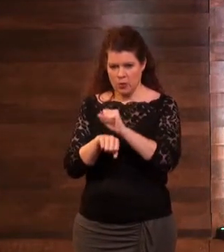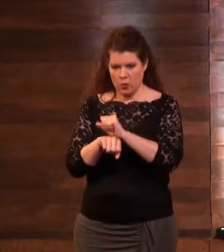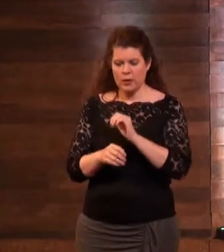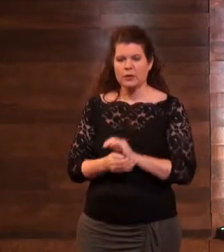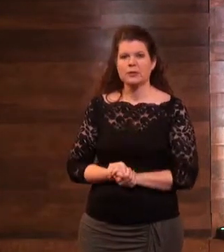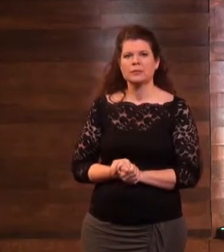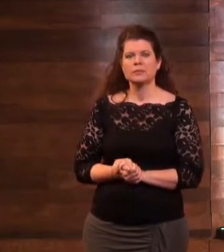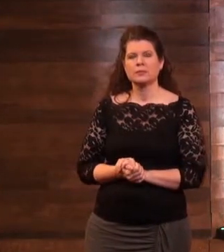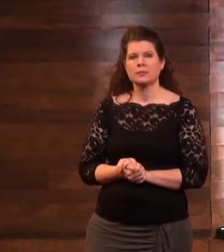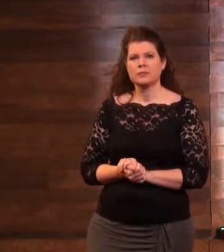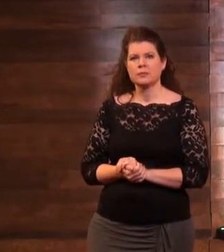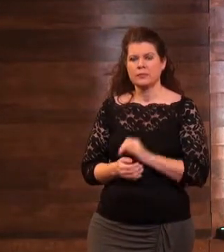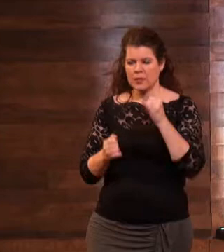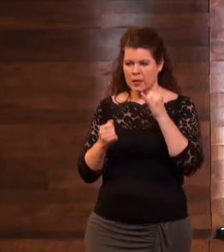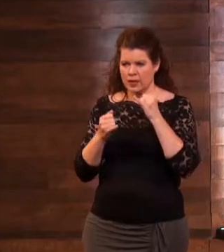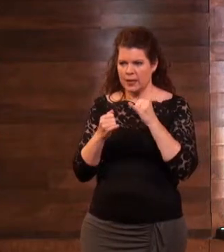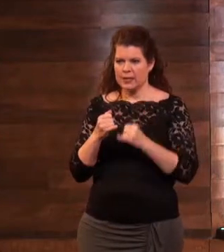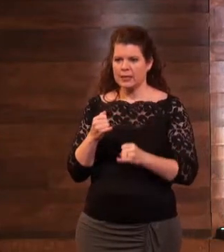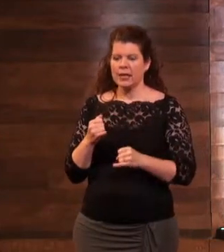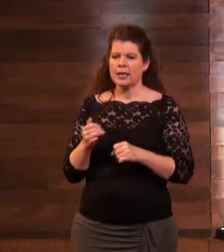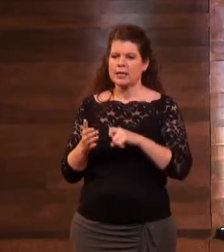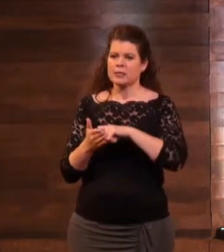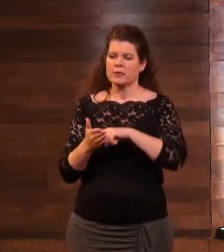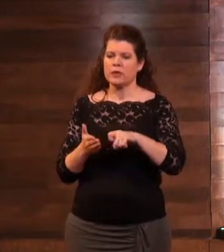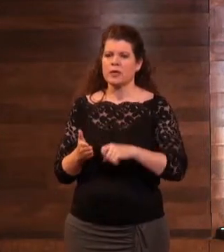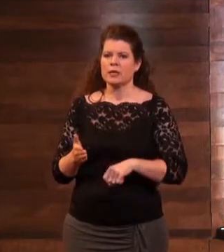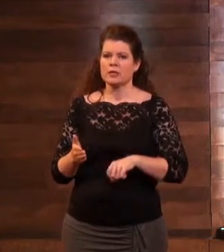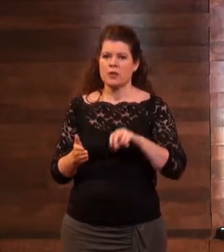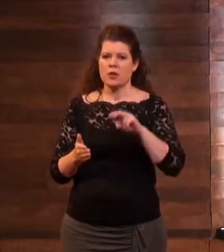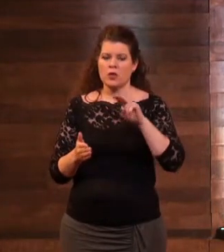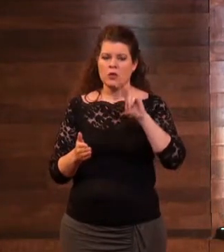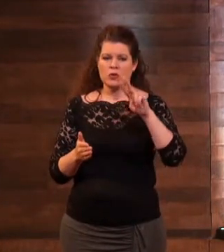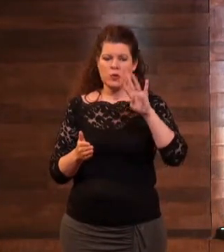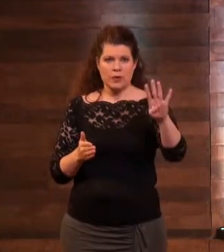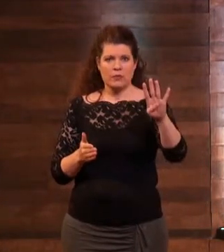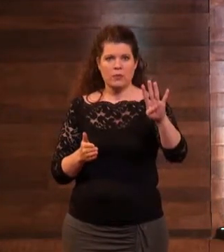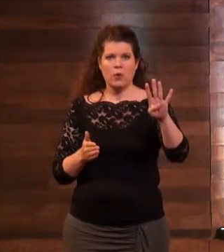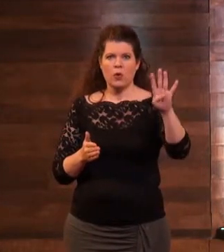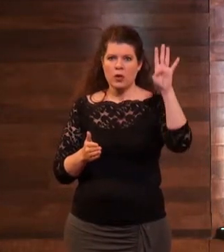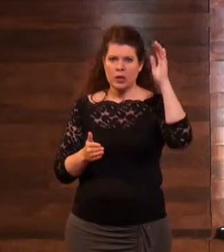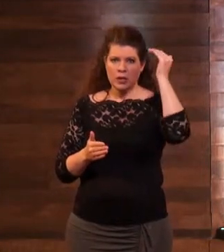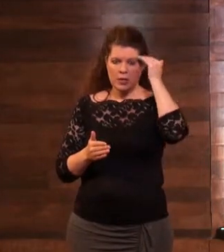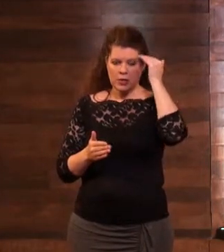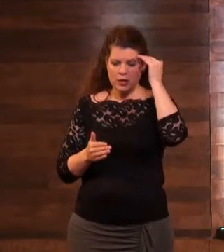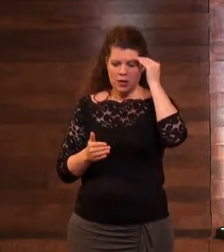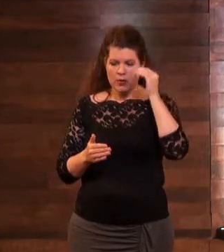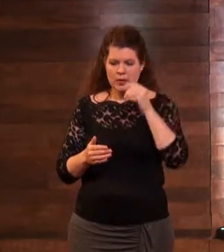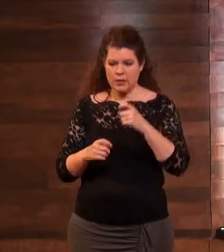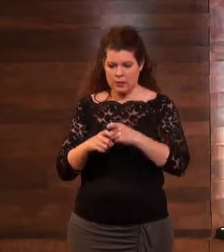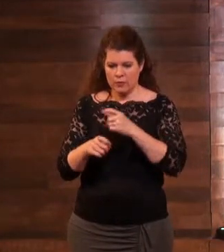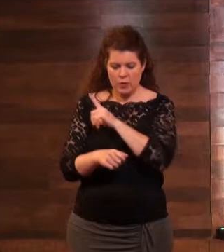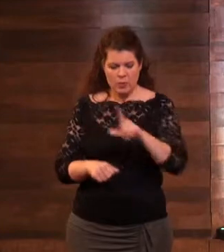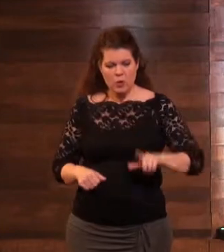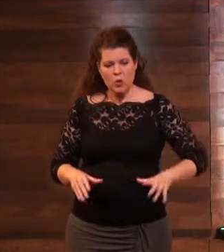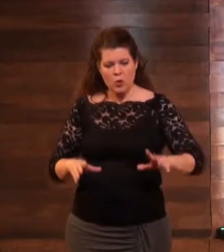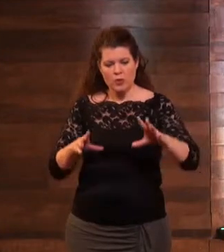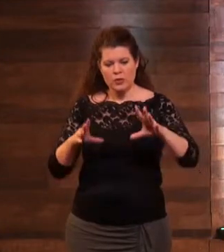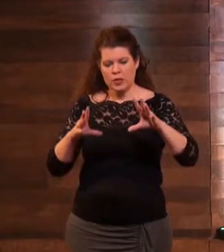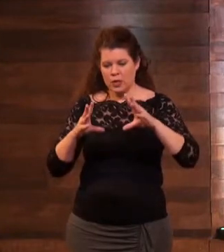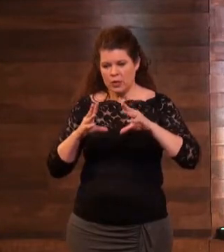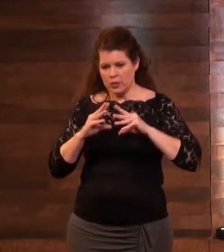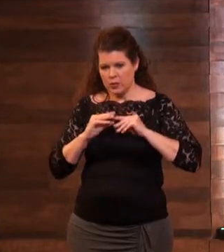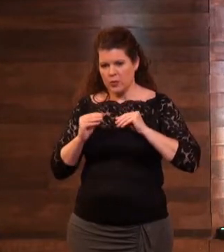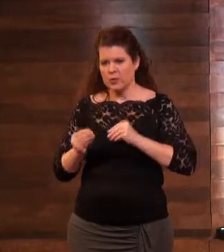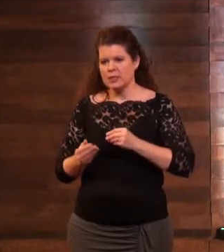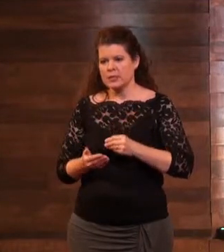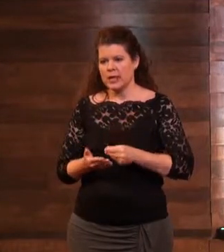phrase to look at is in verse 24. Knowing that from God, from the Lord you will receive the inheritance as your reward. In Luke 10,